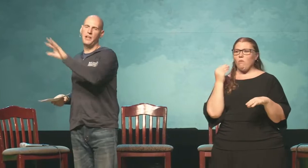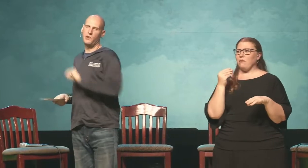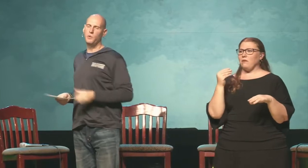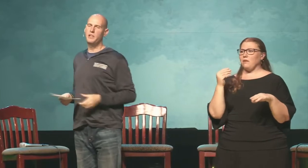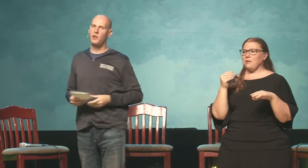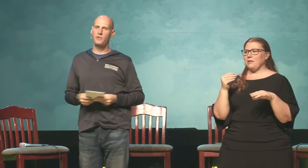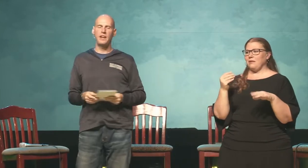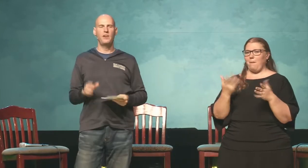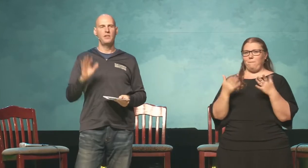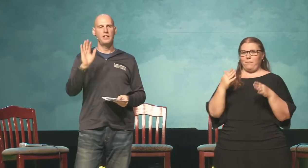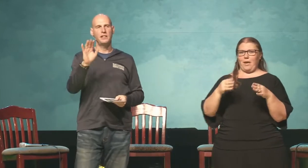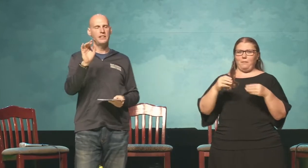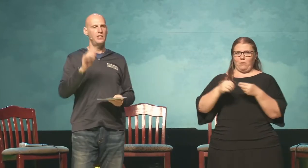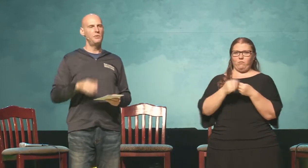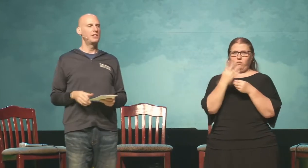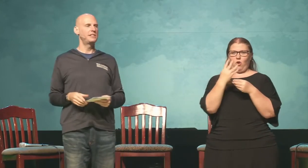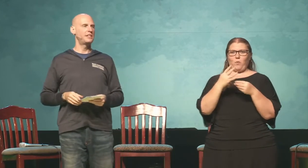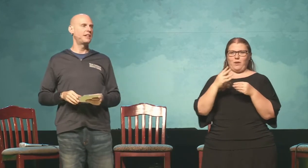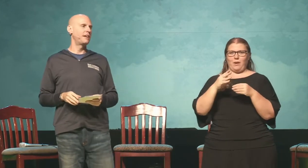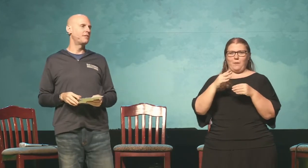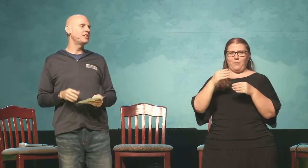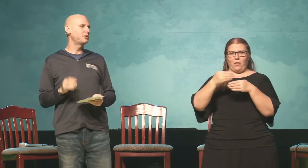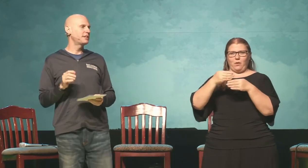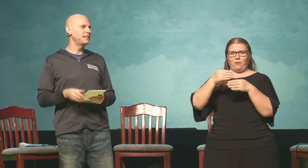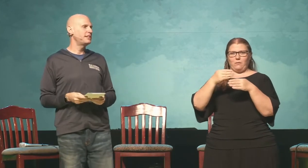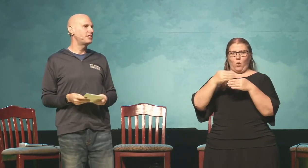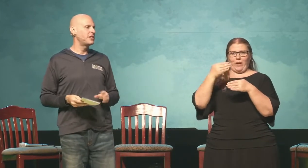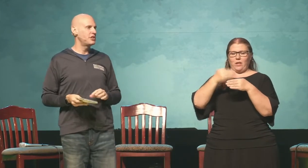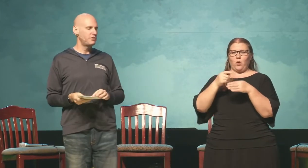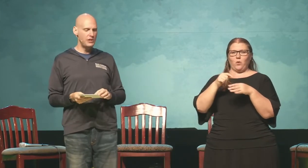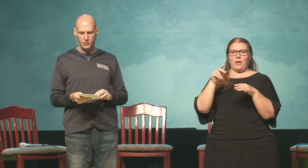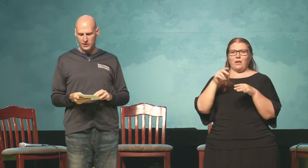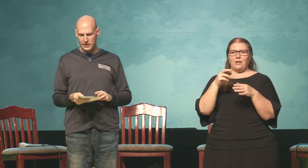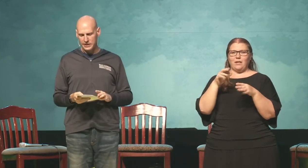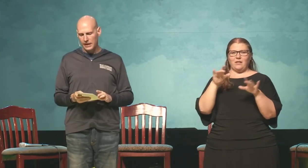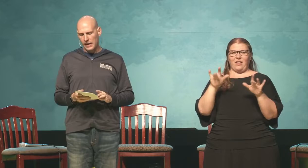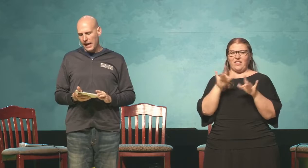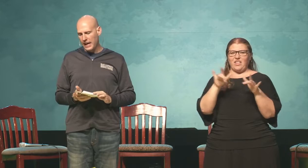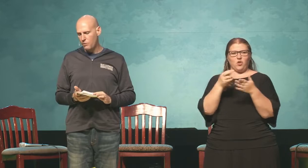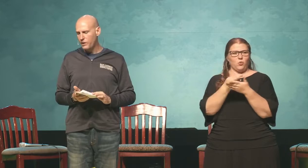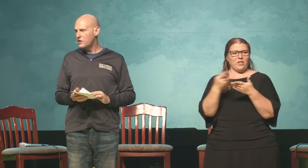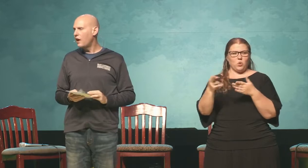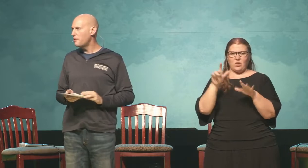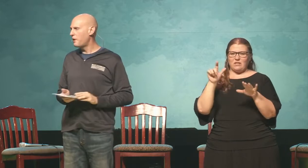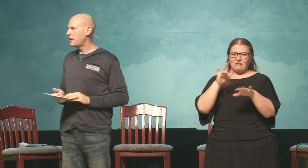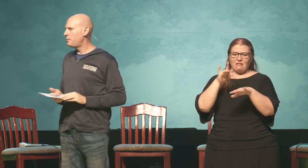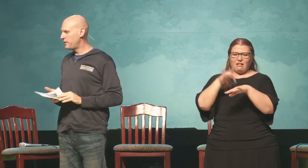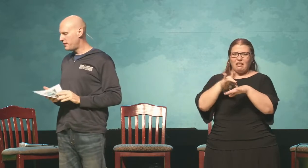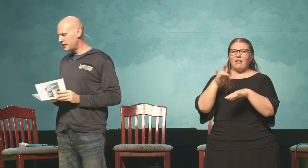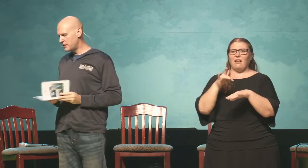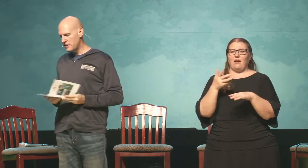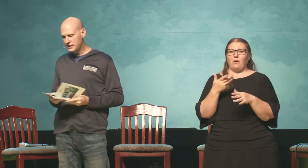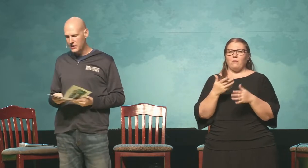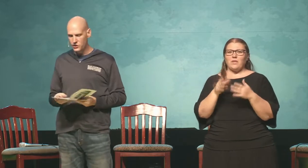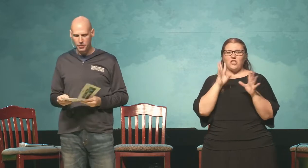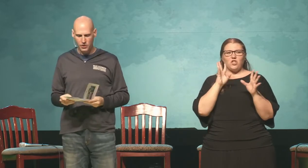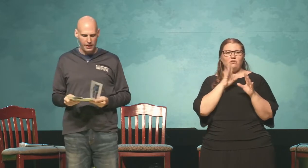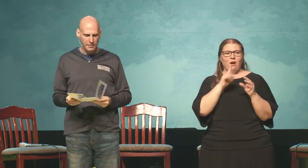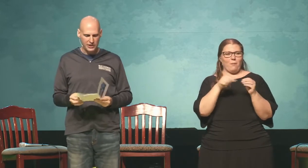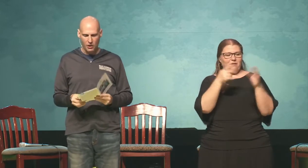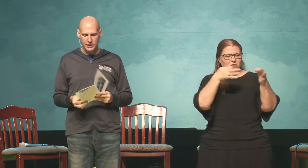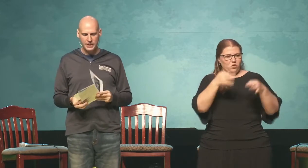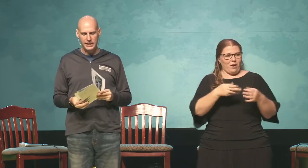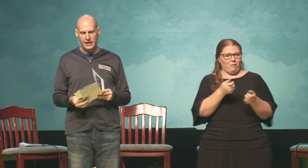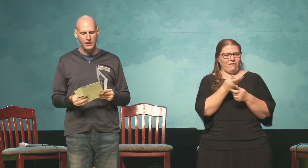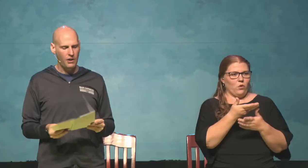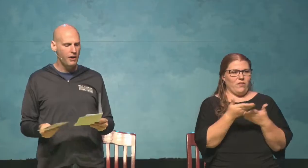up another window there, click on where it says resources, your digital resources, and want to talk about a couple of things that are inside your program.